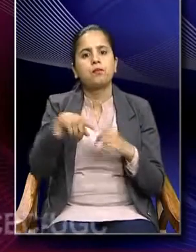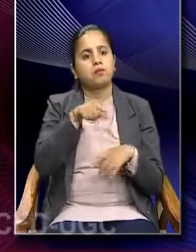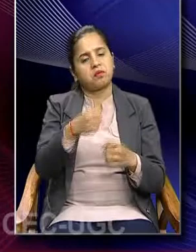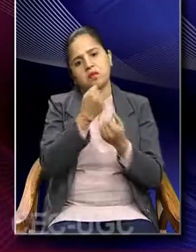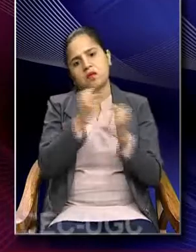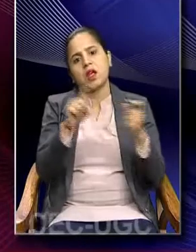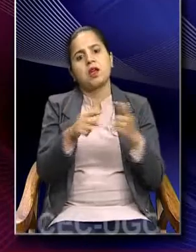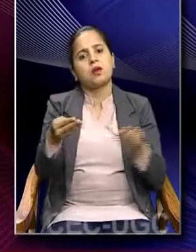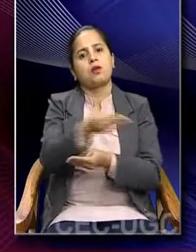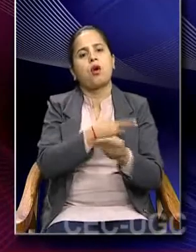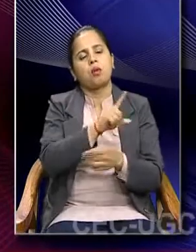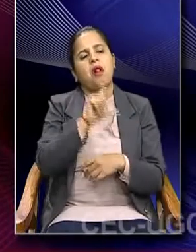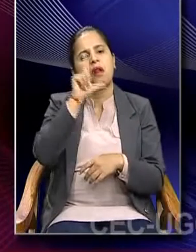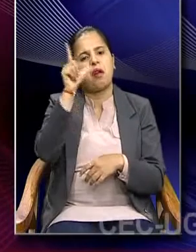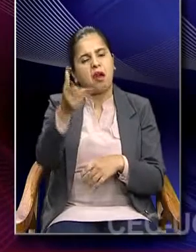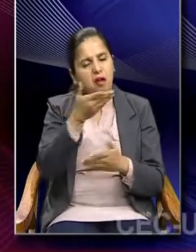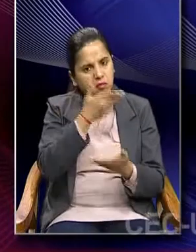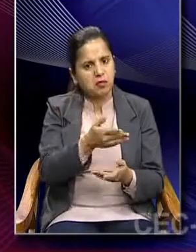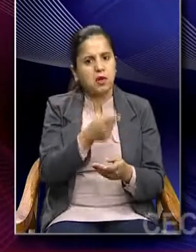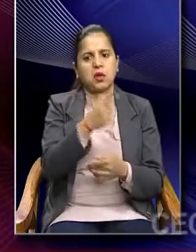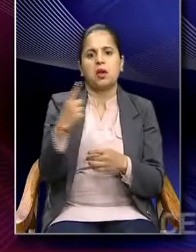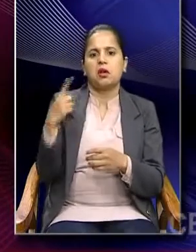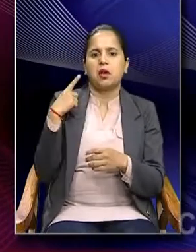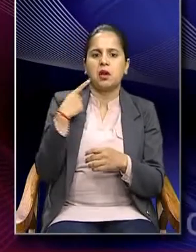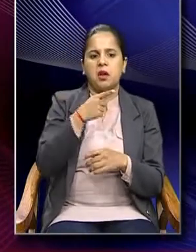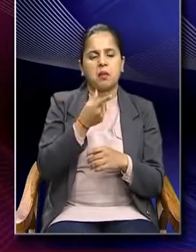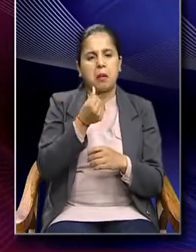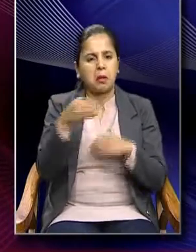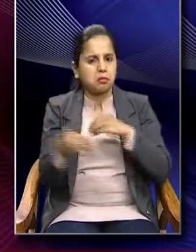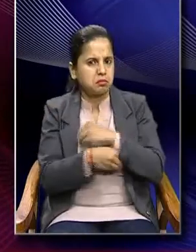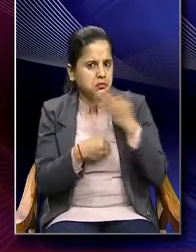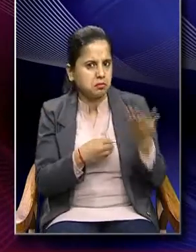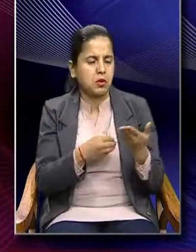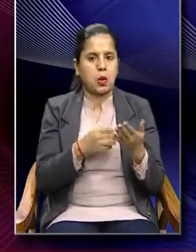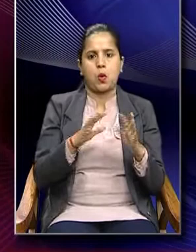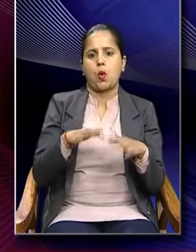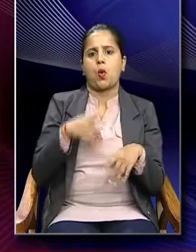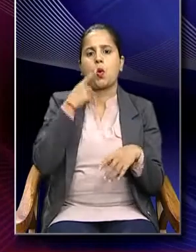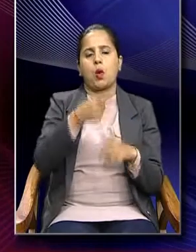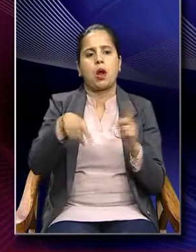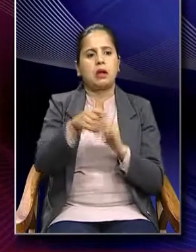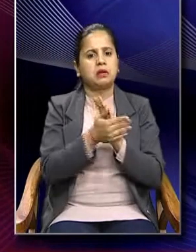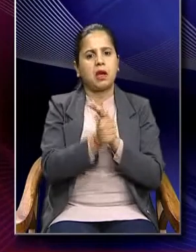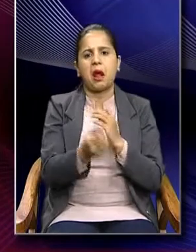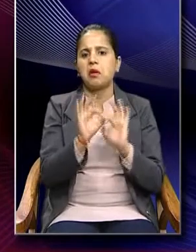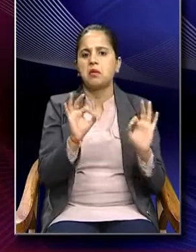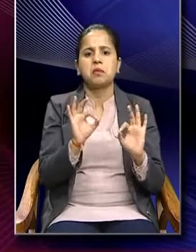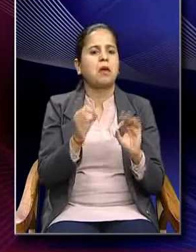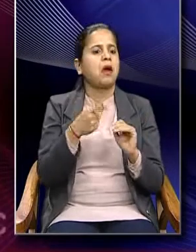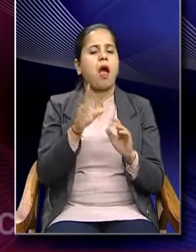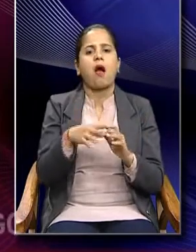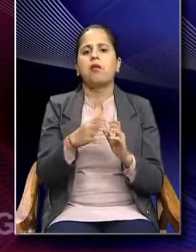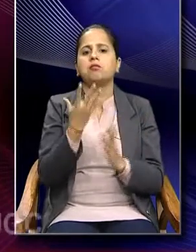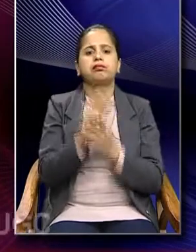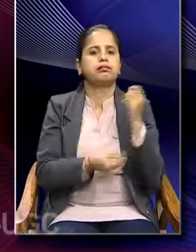their economies late, or because their leadership is corrupt, or because they lack the required skills, etc. No,